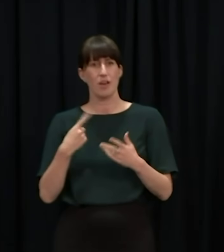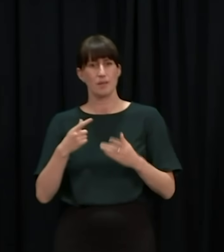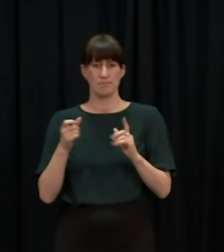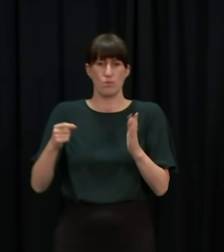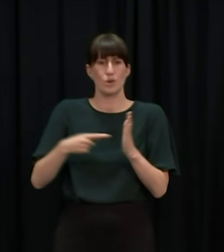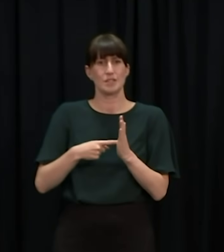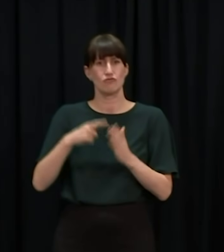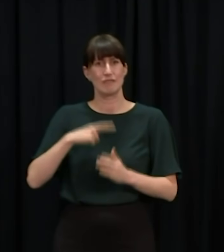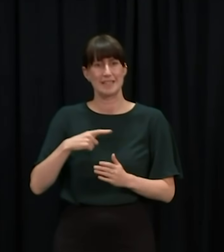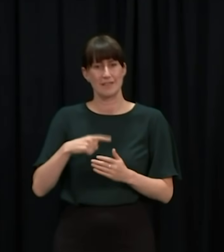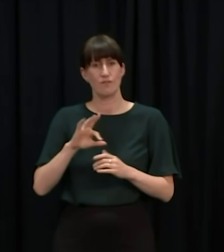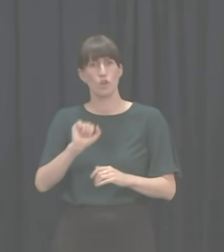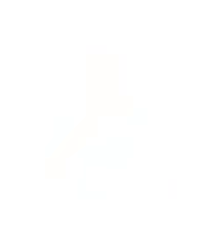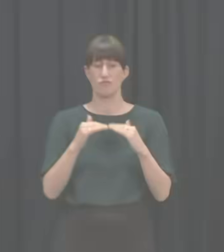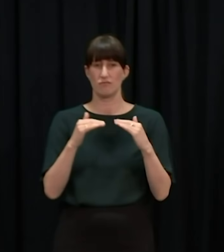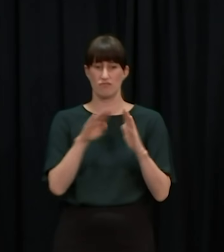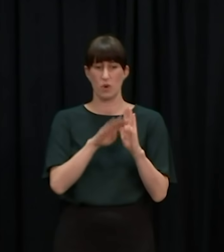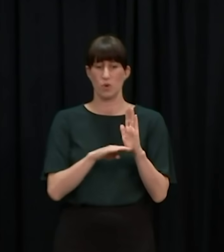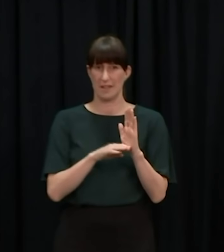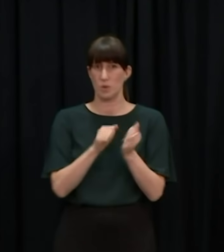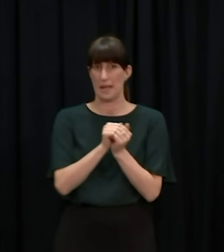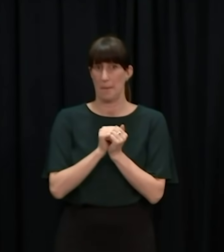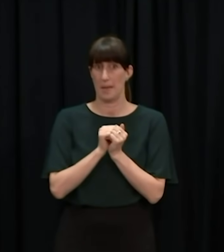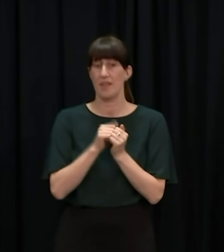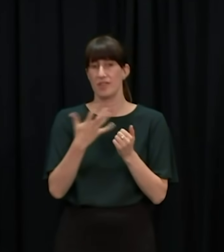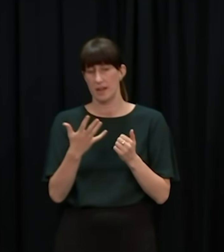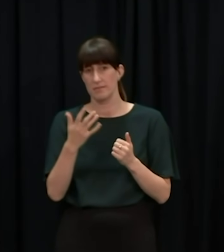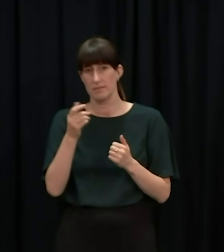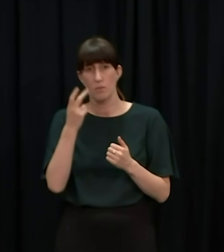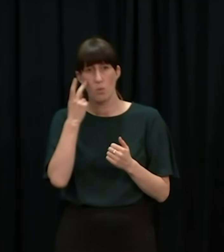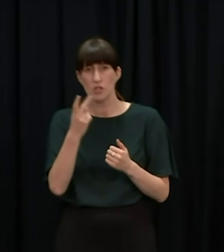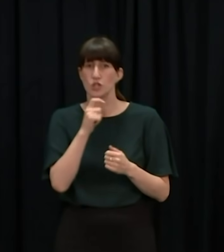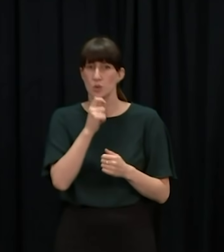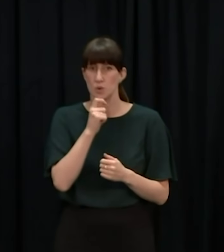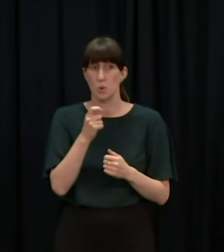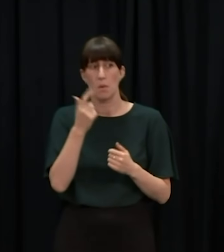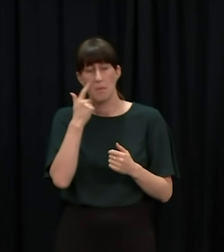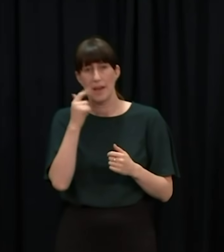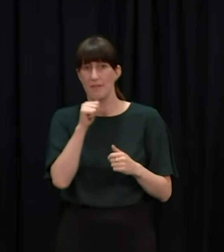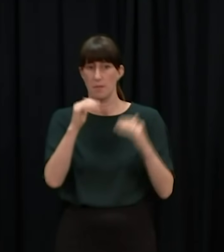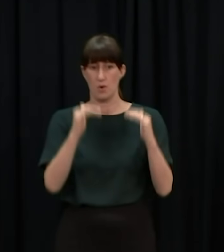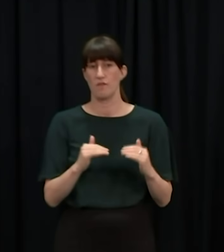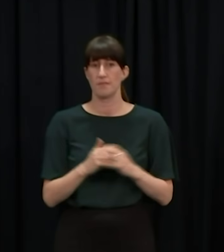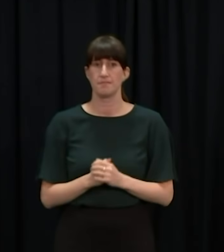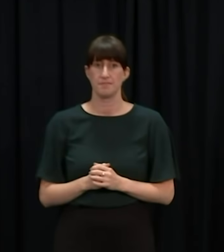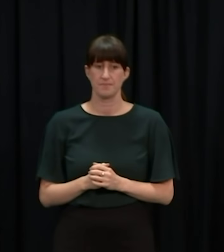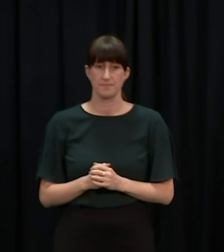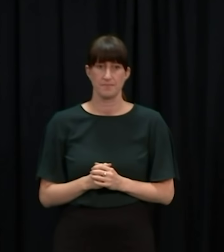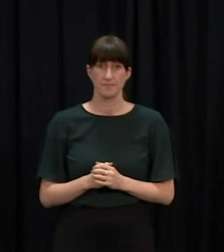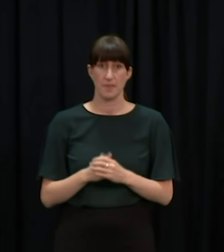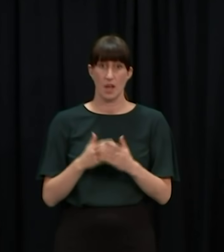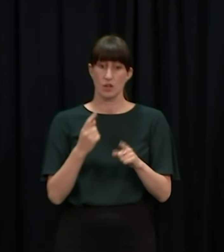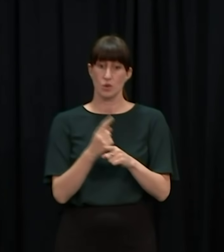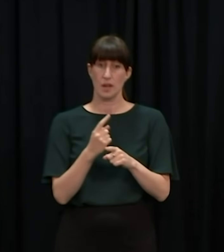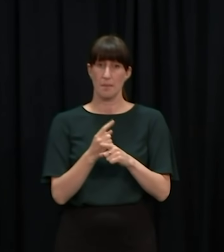or another person's safety or life. On boundary exemptions, just an update there. Personal travel across the Alert Level 3 and 2